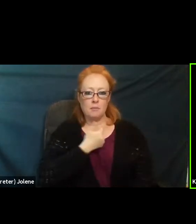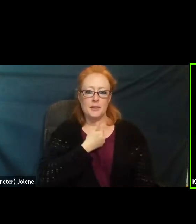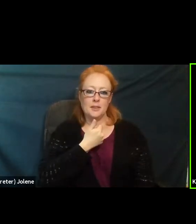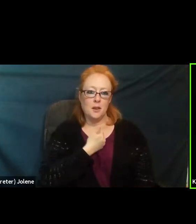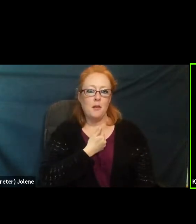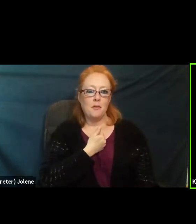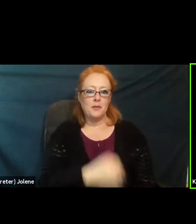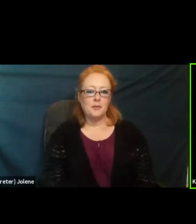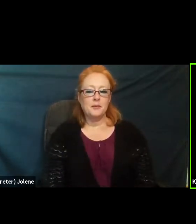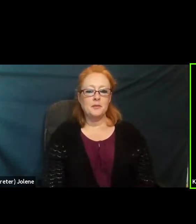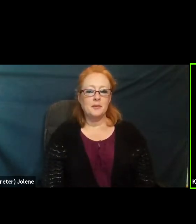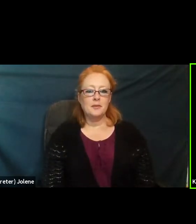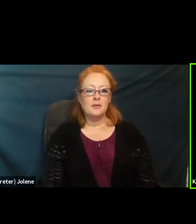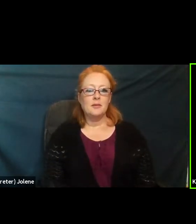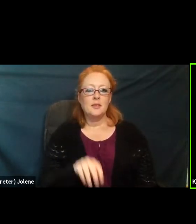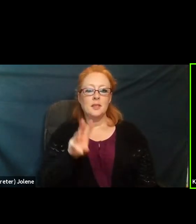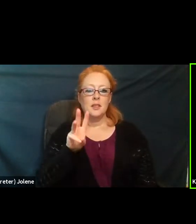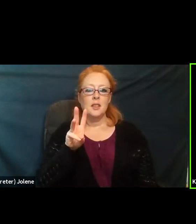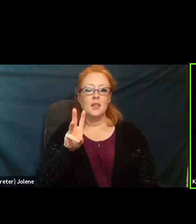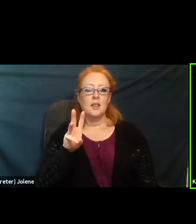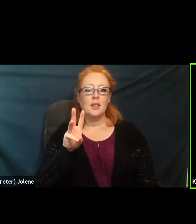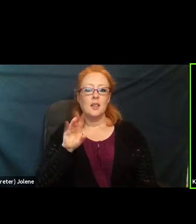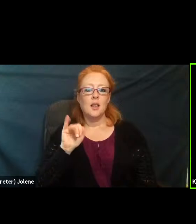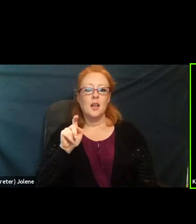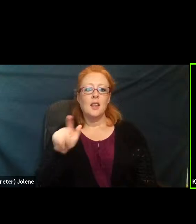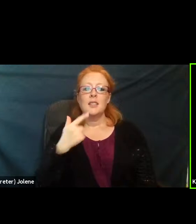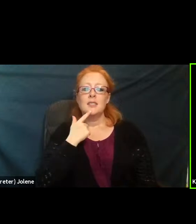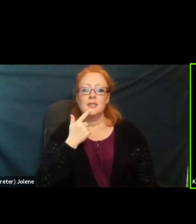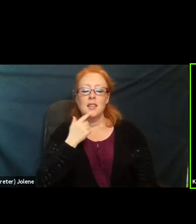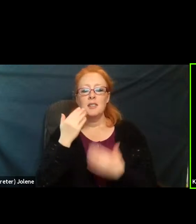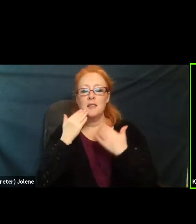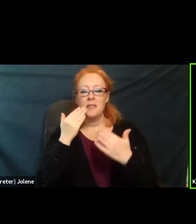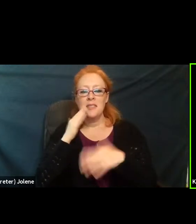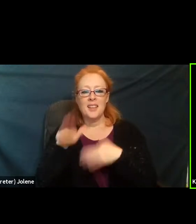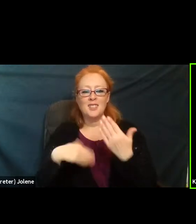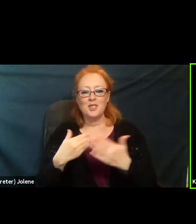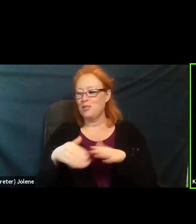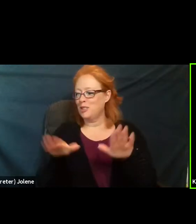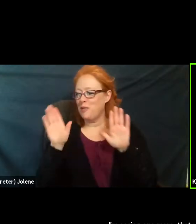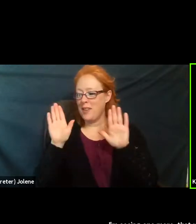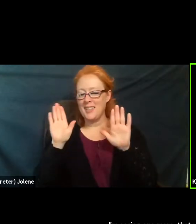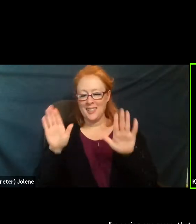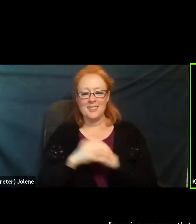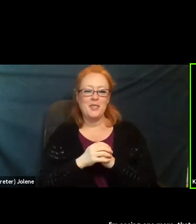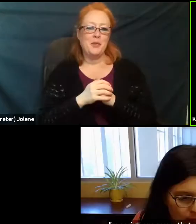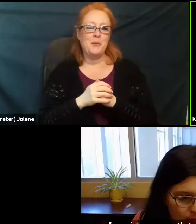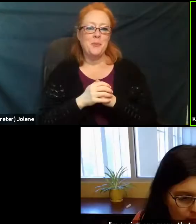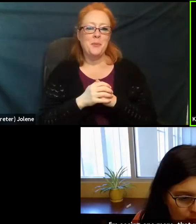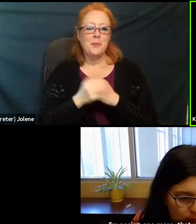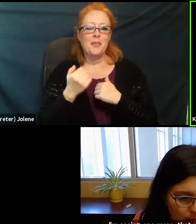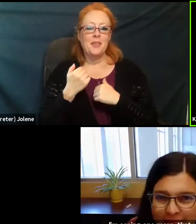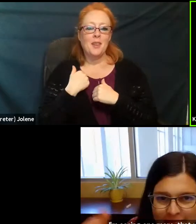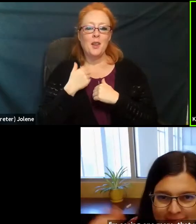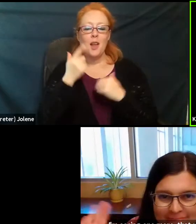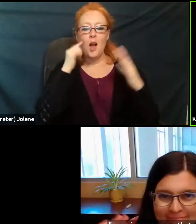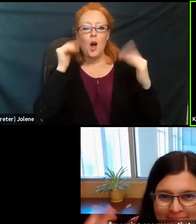one more that Lily said, thanks all. So fantastic. Hope everyone has a great rest of their day.